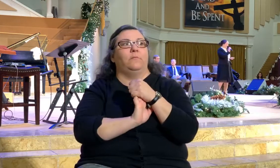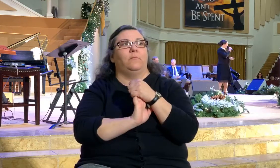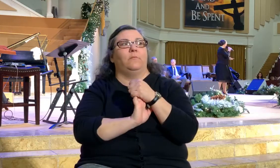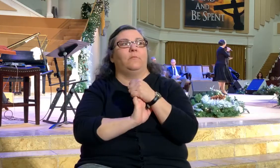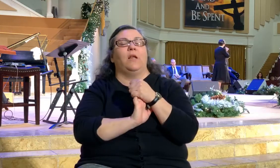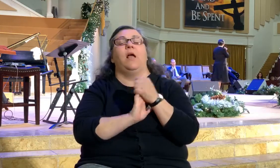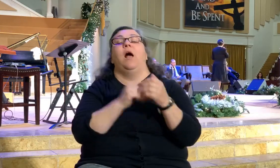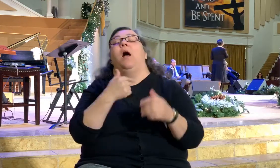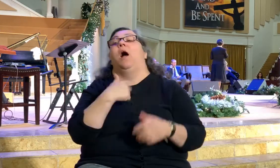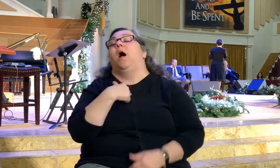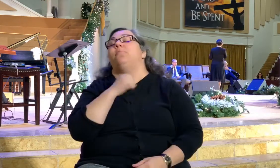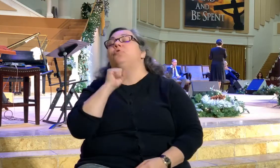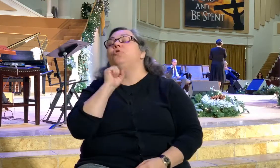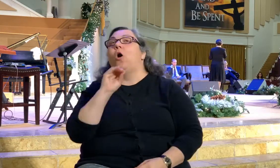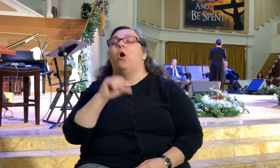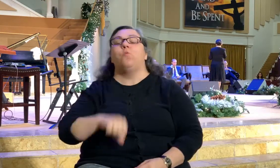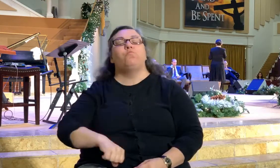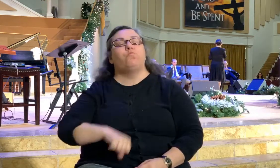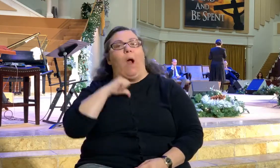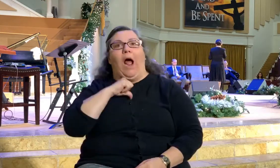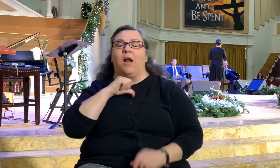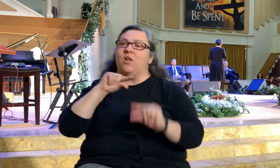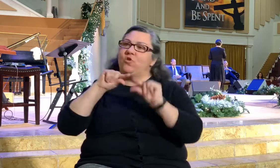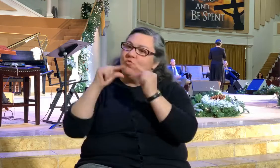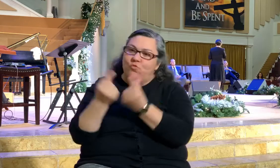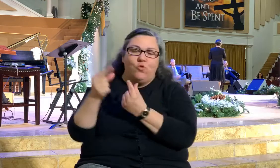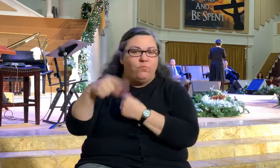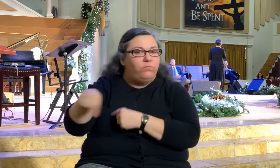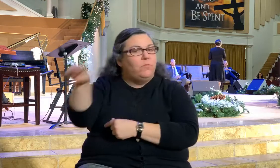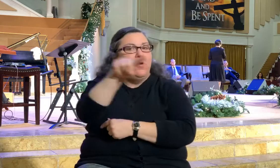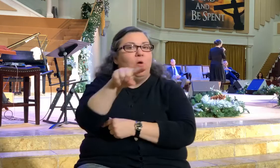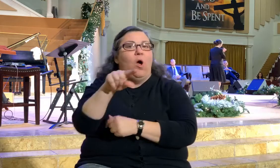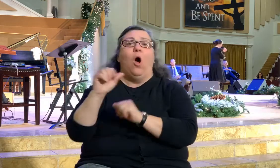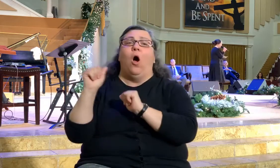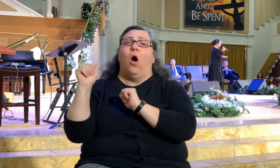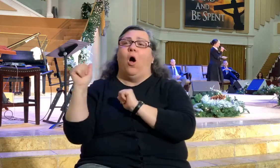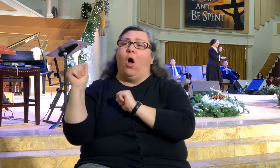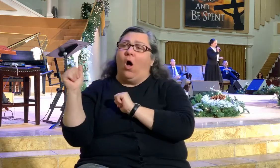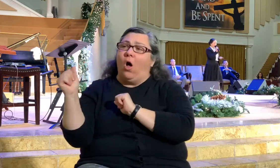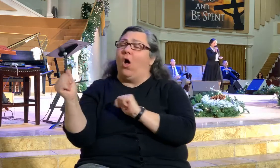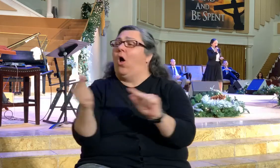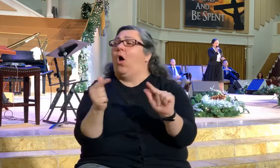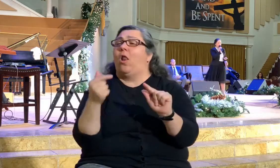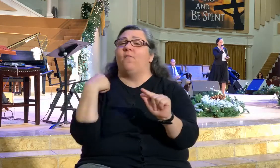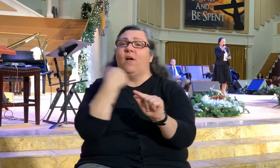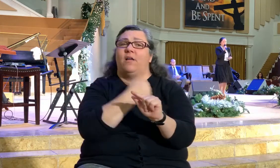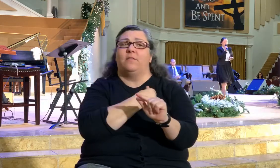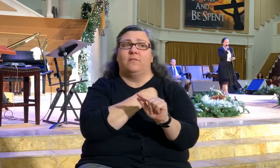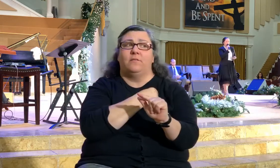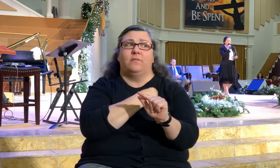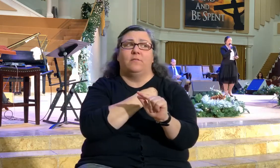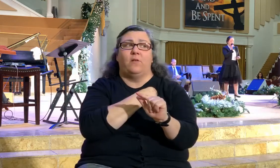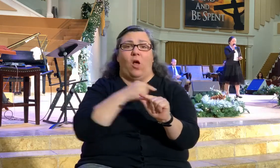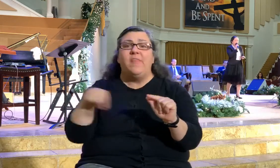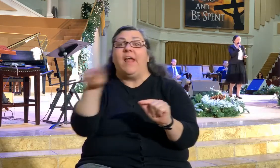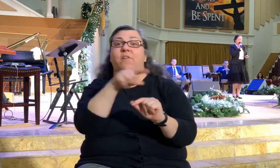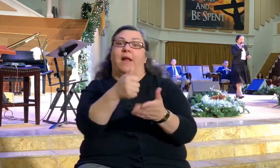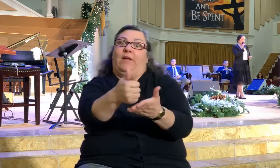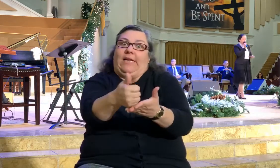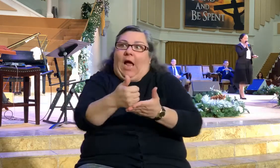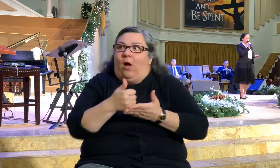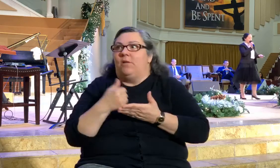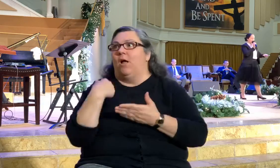I'm so proud of this group right here because all of them have spent so much time with us, and